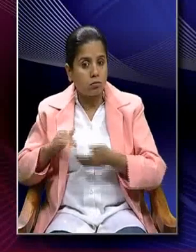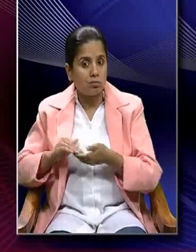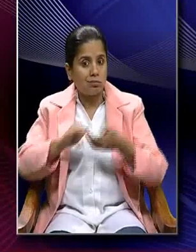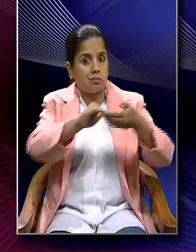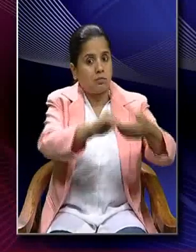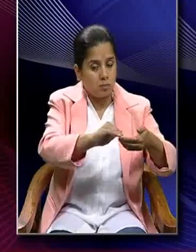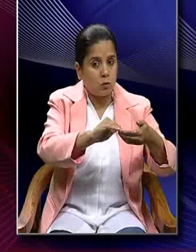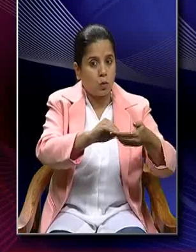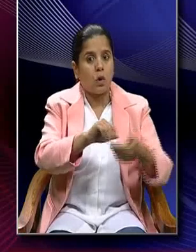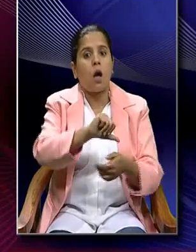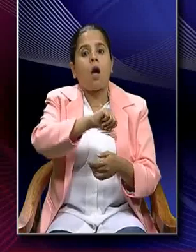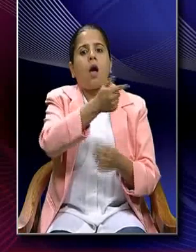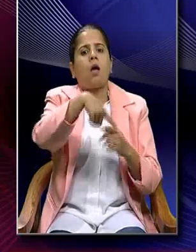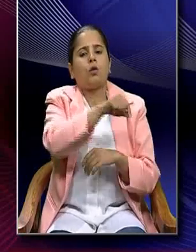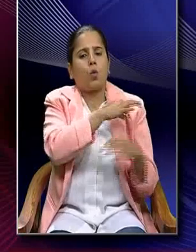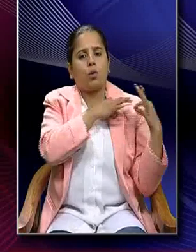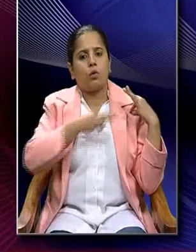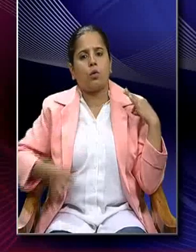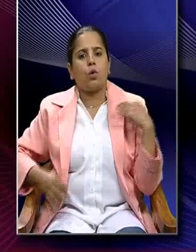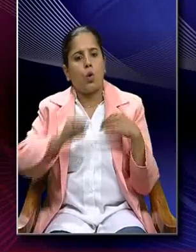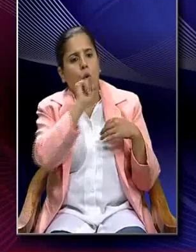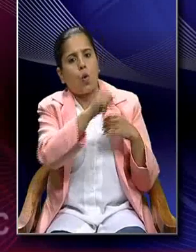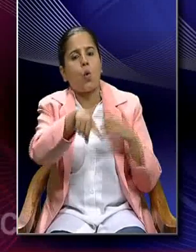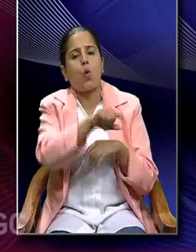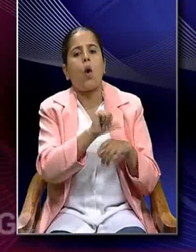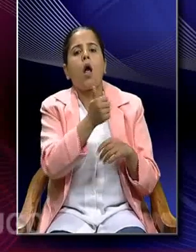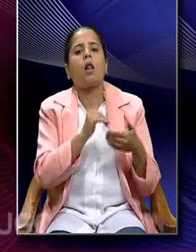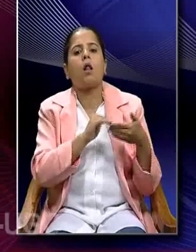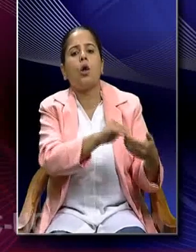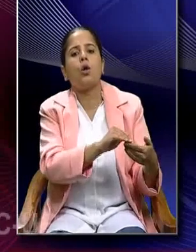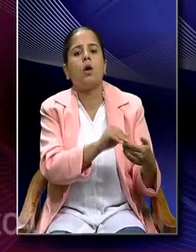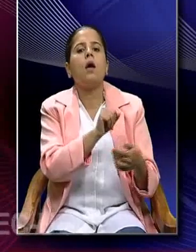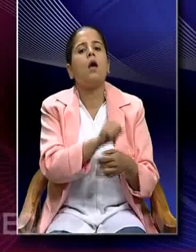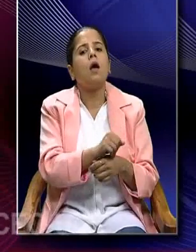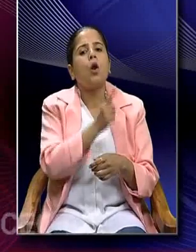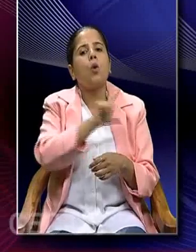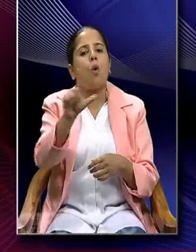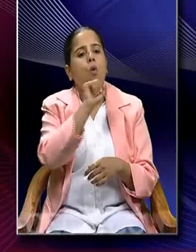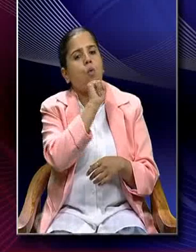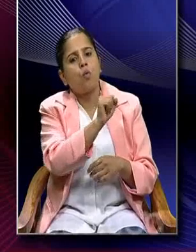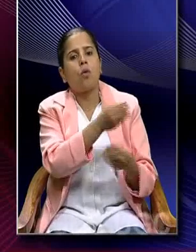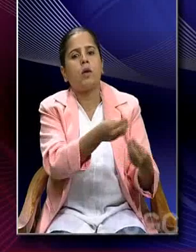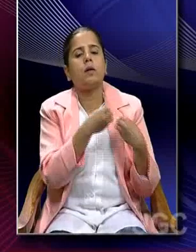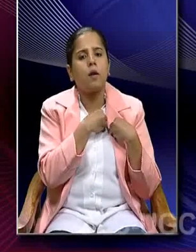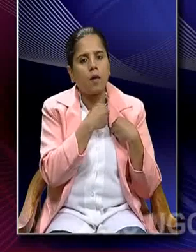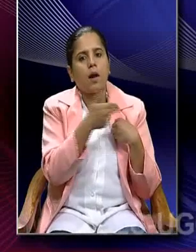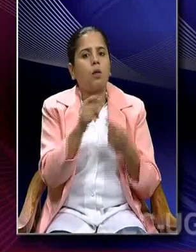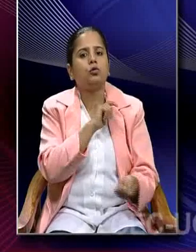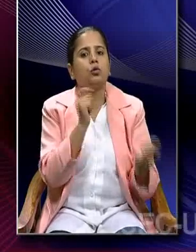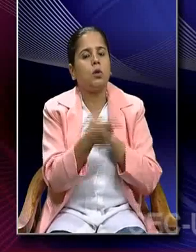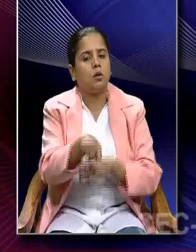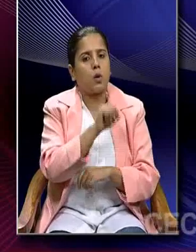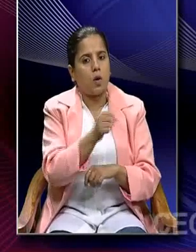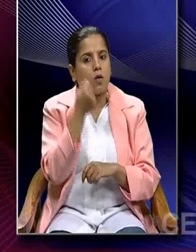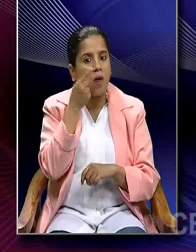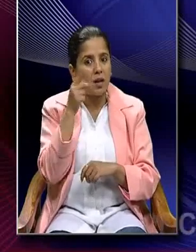goes into the gotra or the lineage of her in-laws. So patrilineal, line of descent from